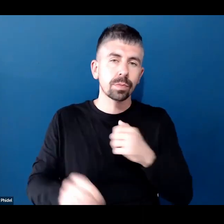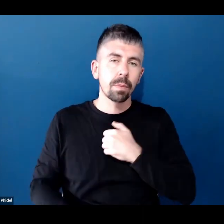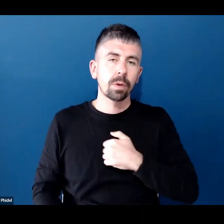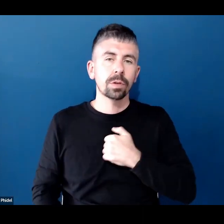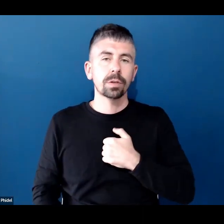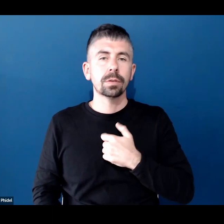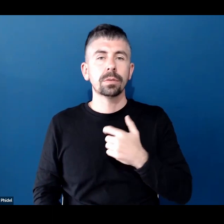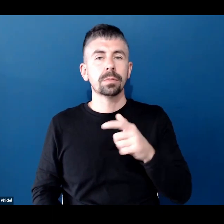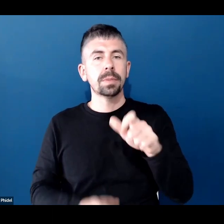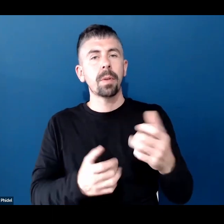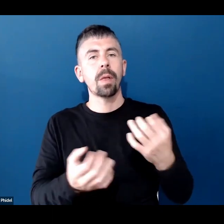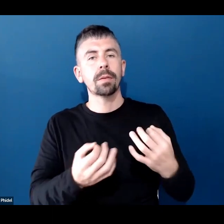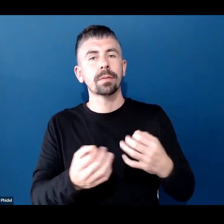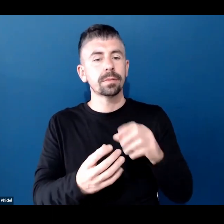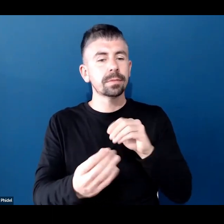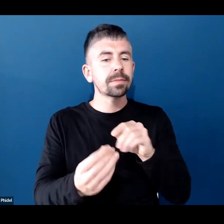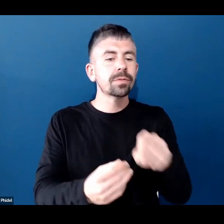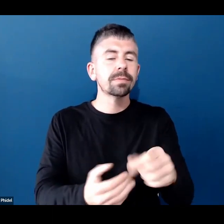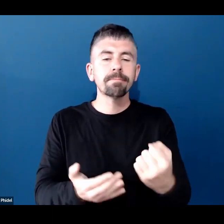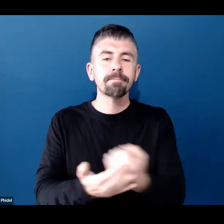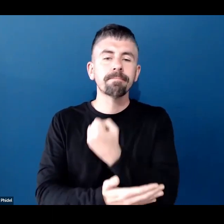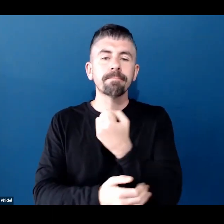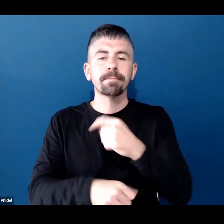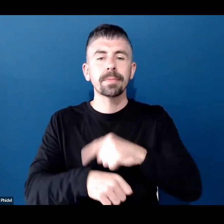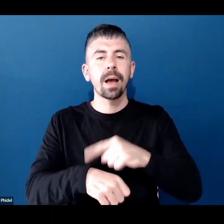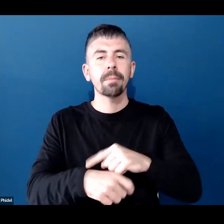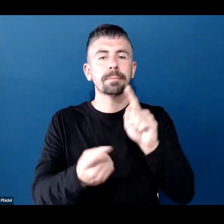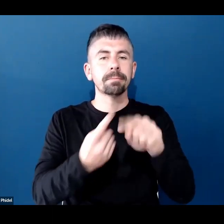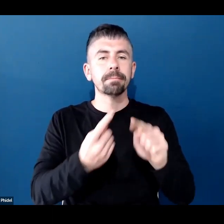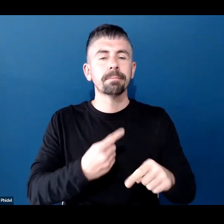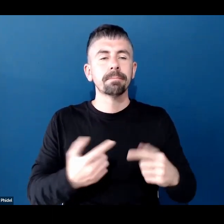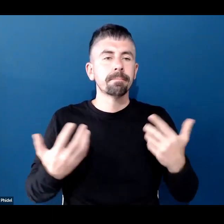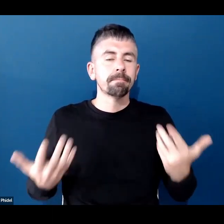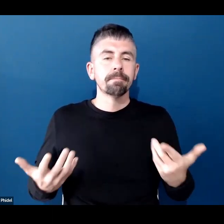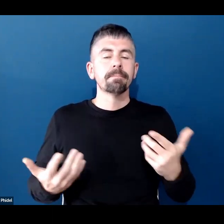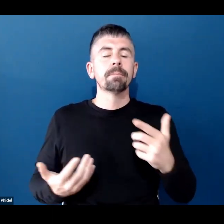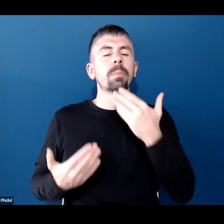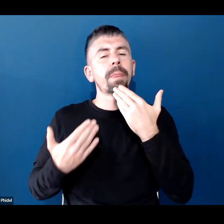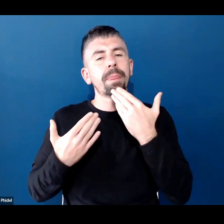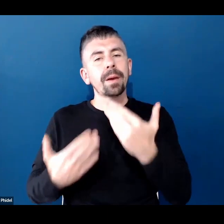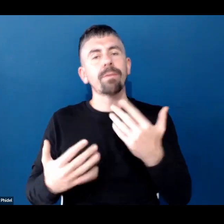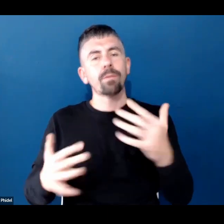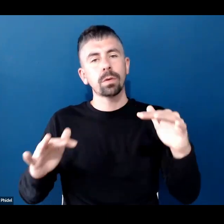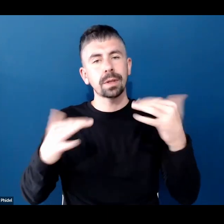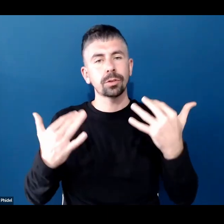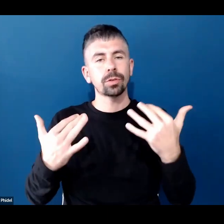is asking questions in the Q&A and in the chat. We are not able to reach all of them. Thank you so much for your attention.